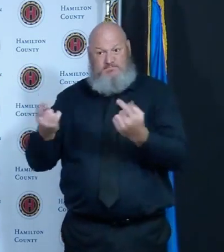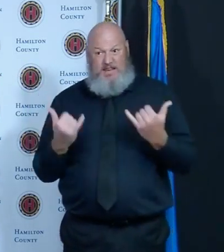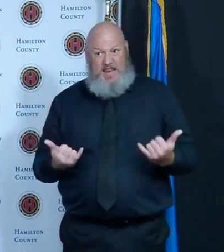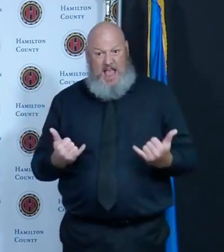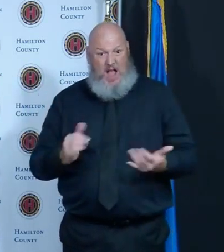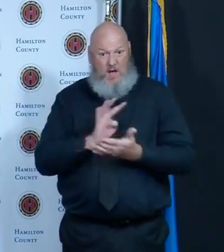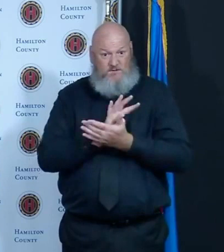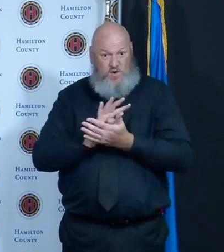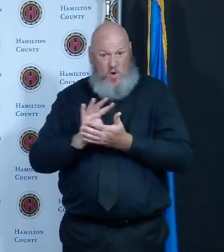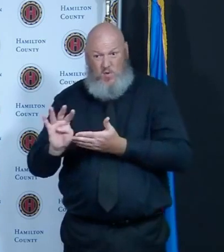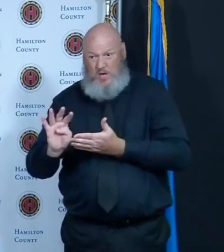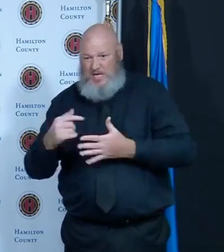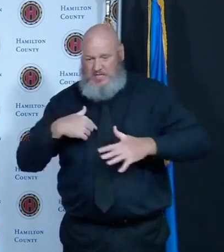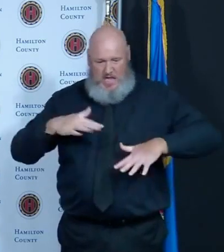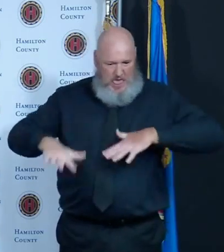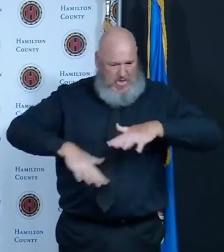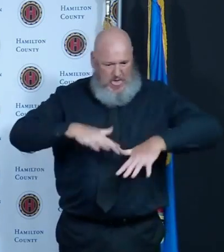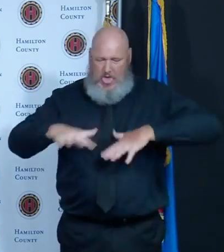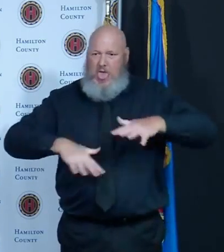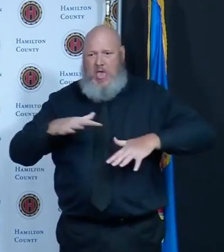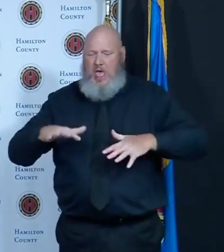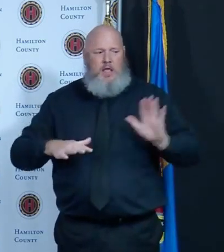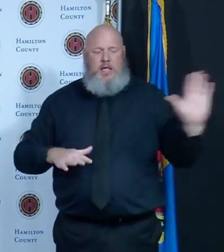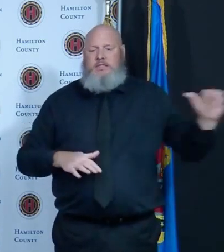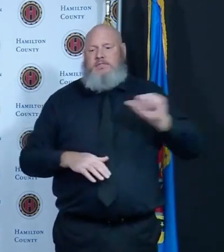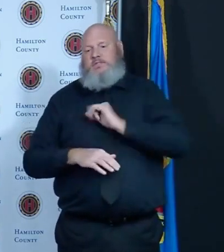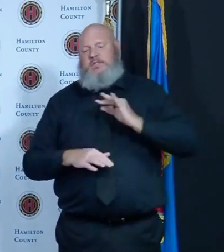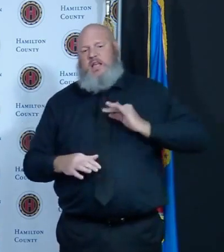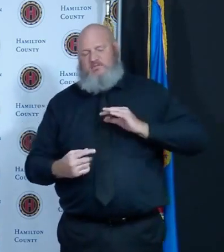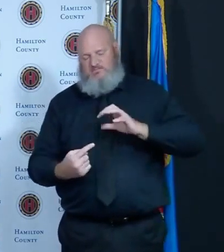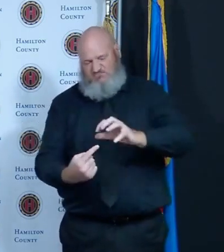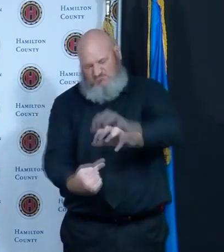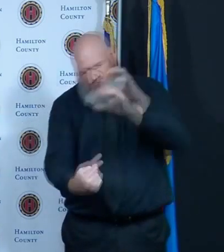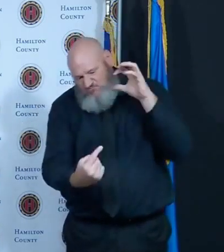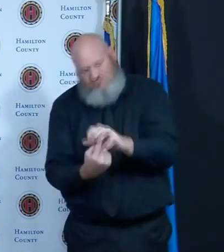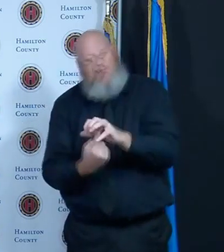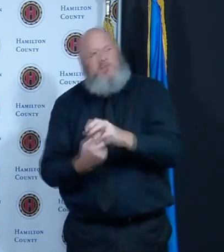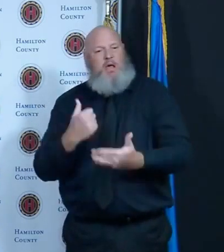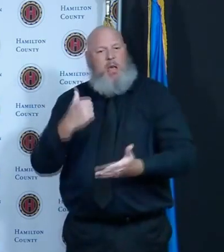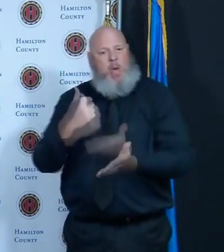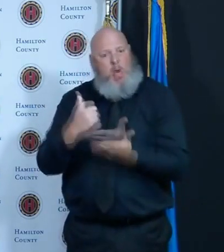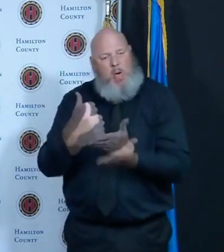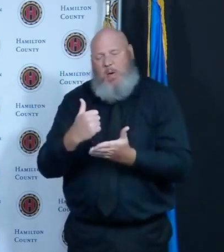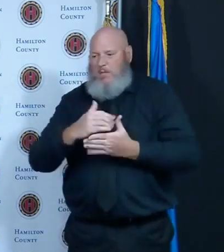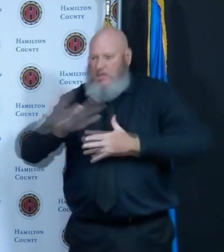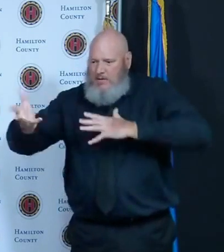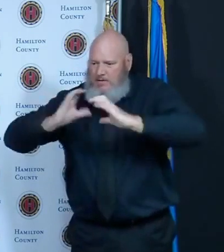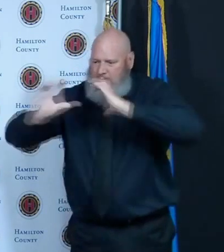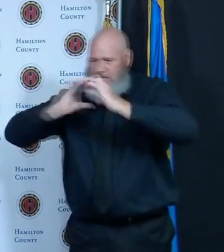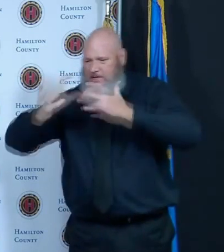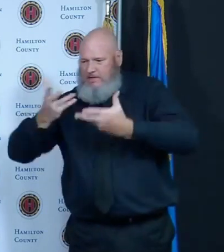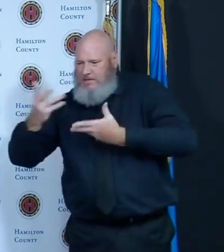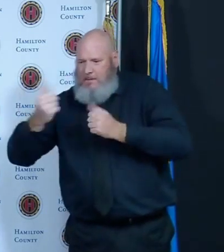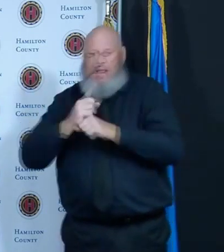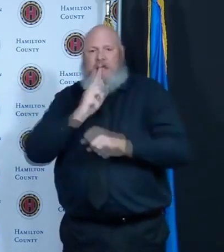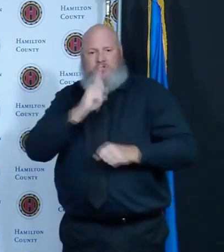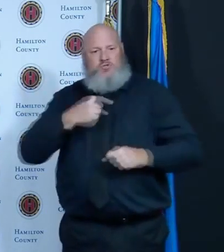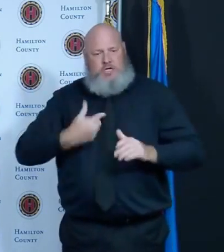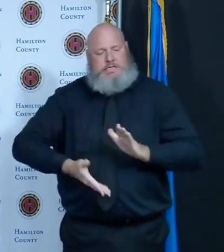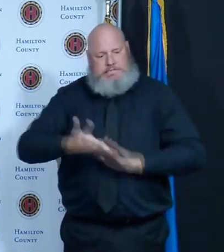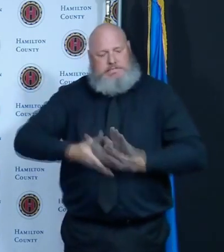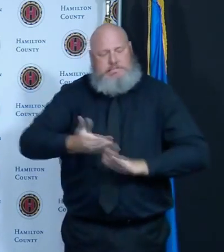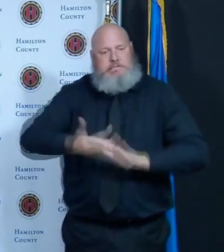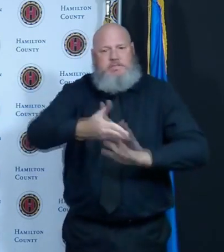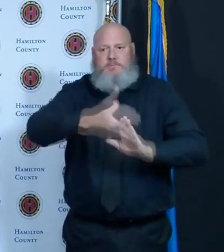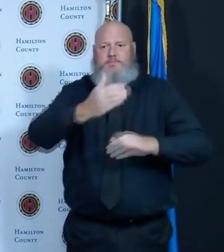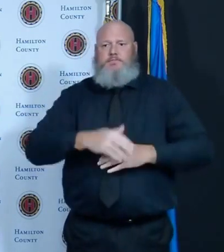Teresa Sedlak and I have spoke countless times. I spent one weekend, I think, wearing her out with nervous emails asking about the CARES